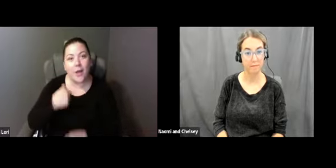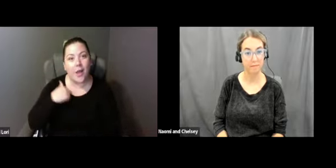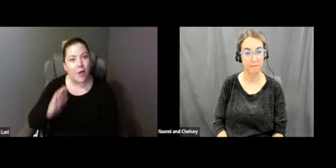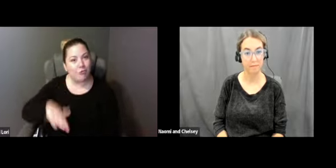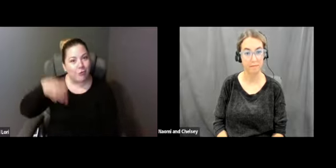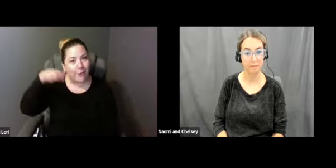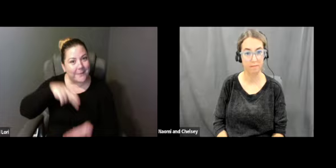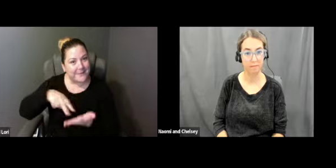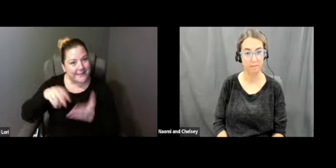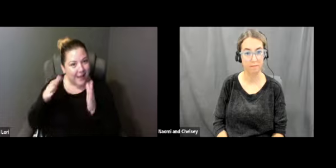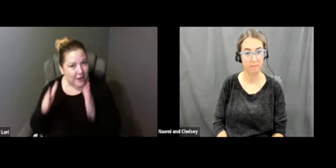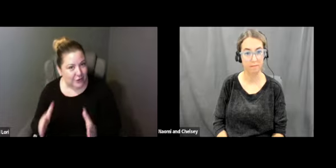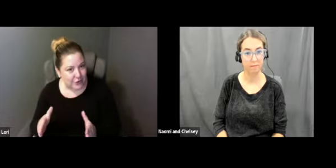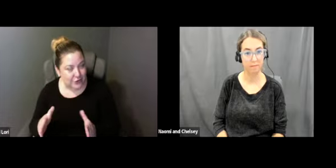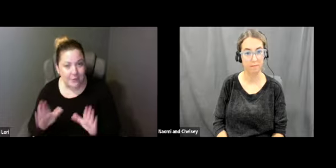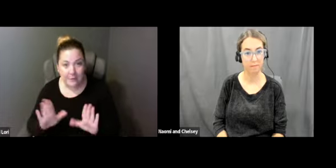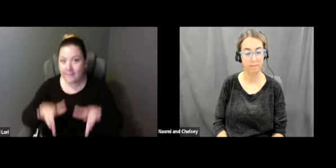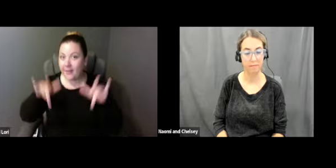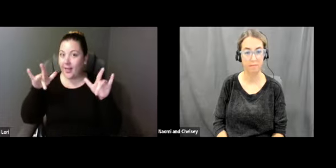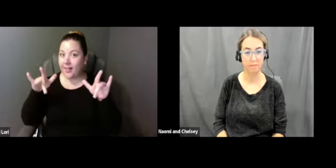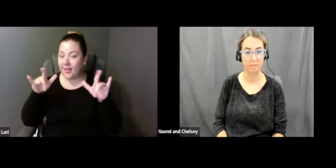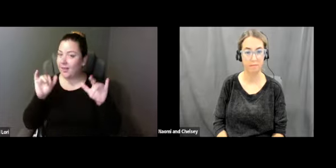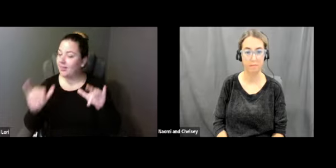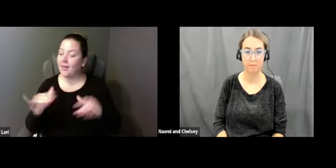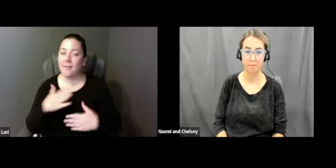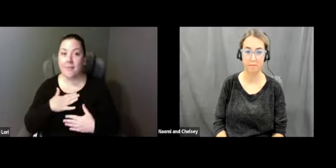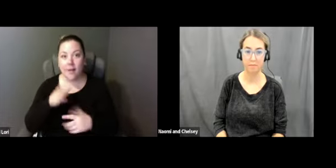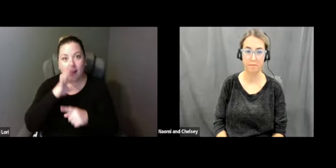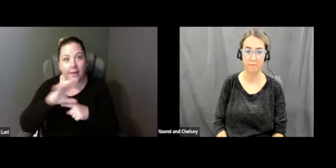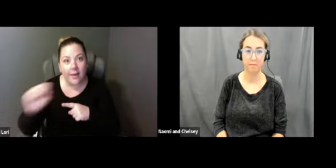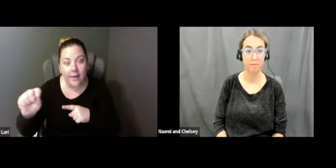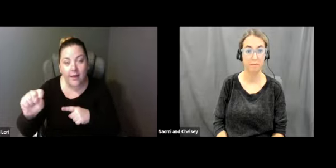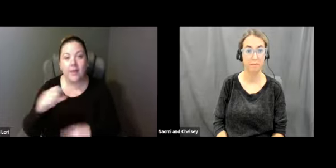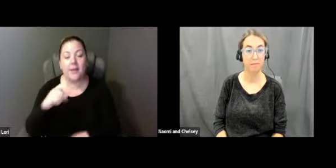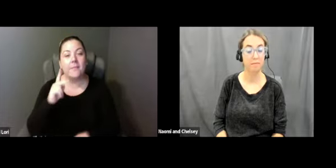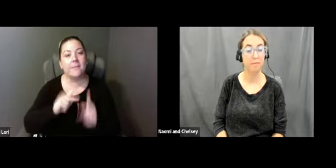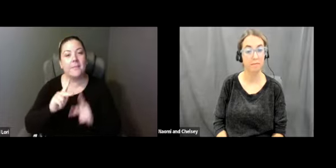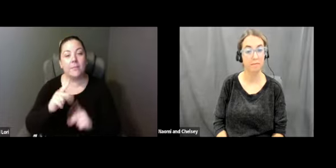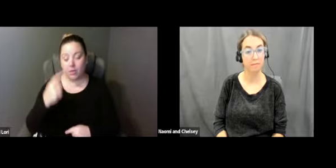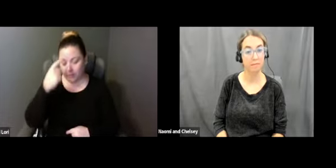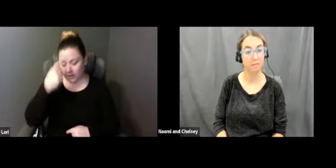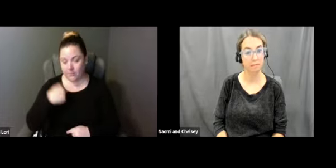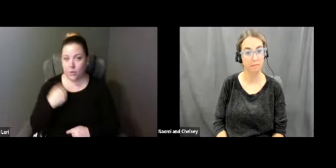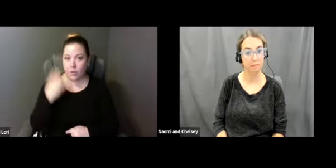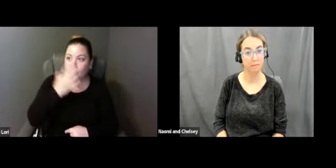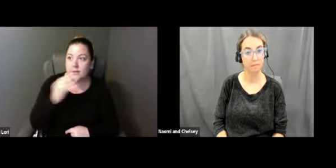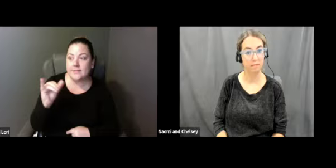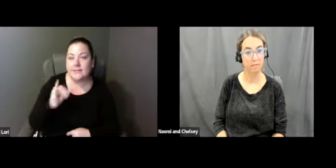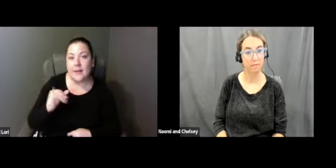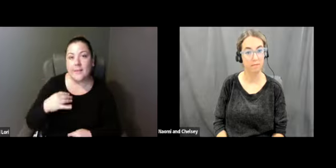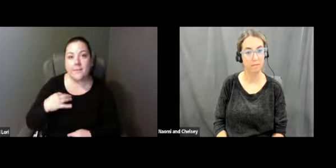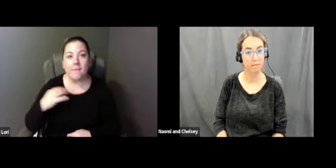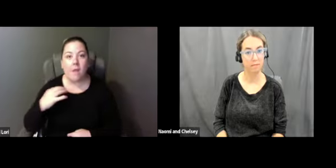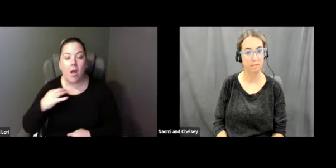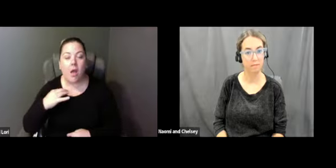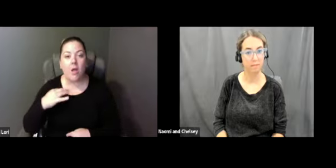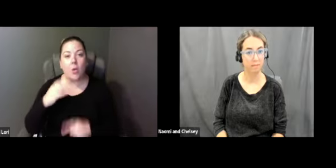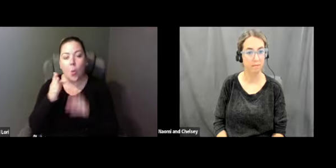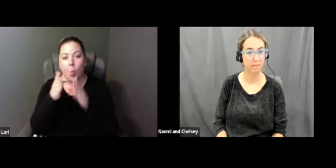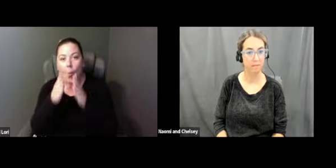up, being compared to Winona Ryder, and been surrounded